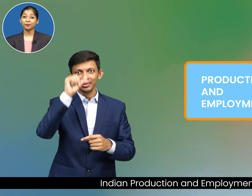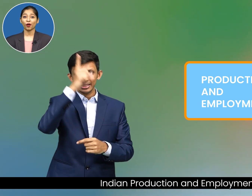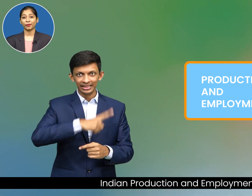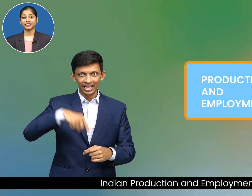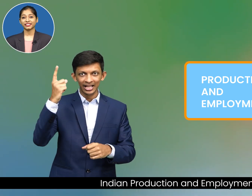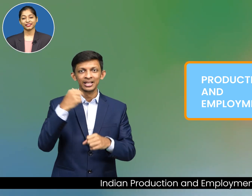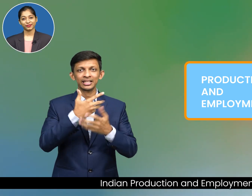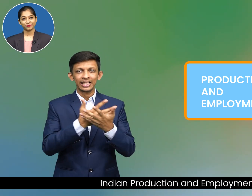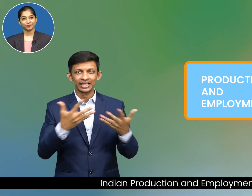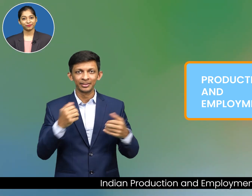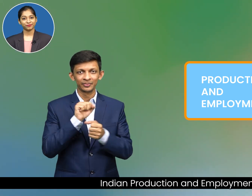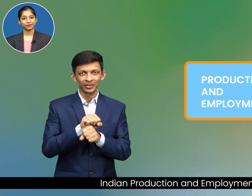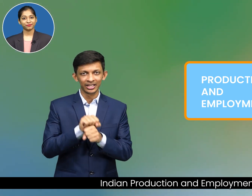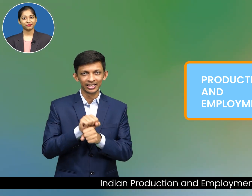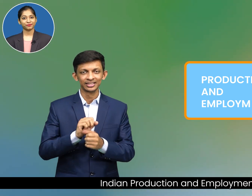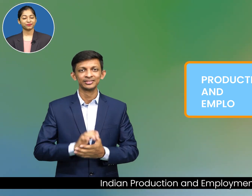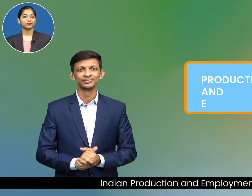and employment.